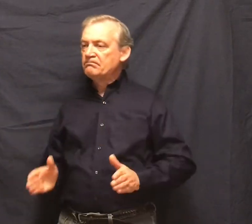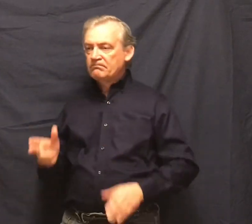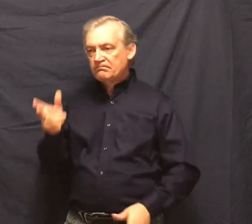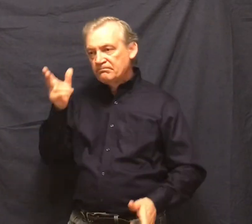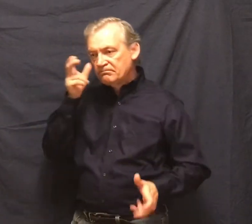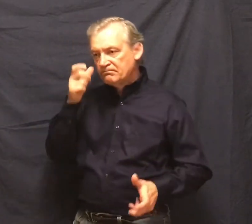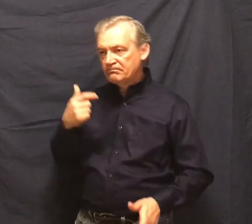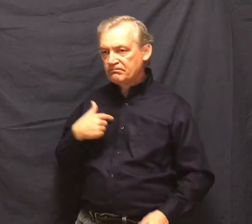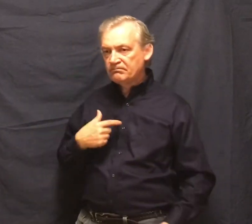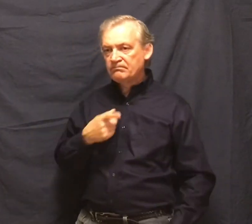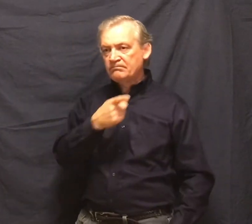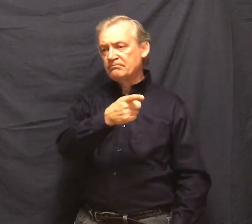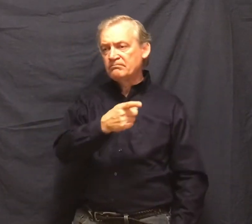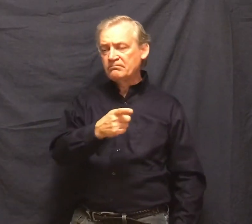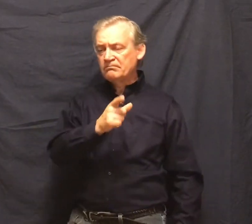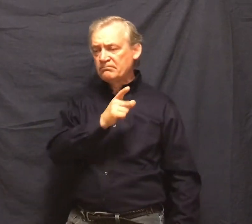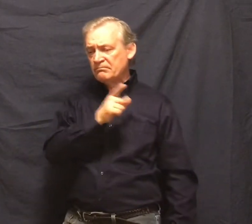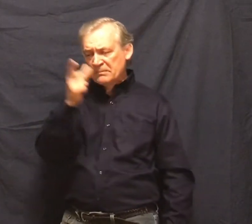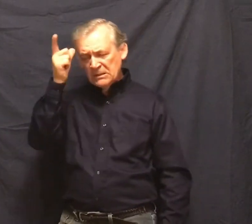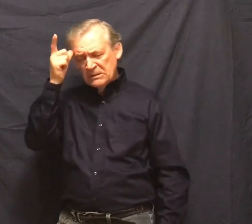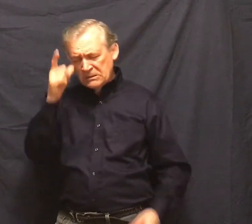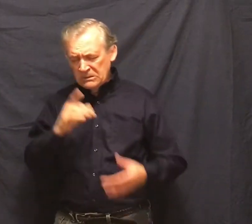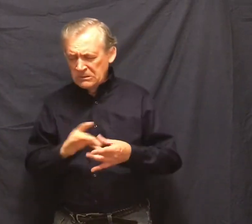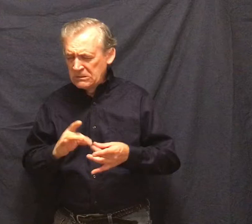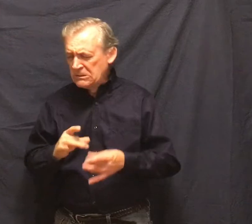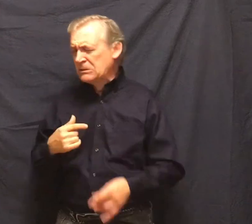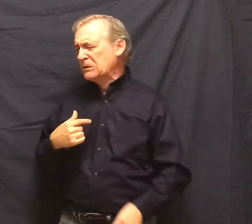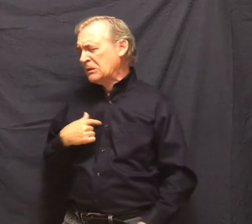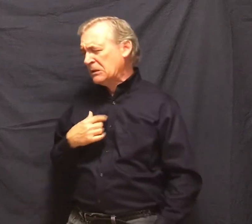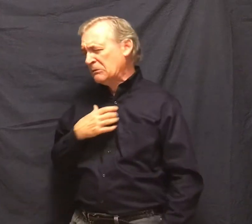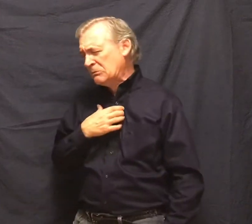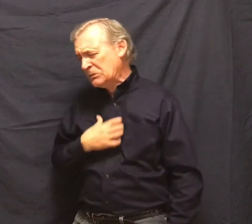Lenny whined, I wish George was here. I wish George was here.